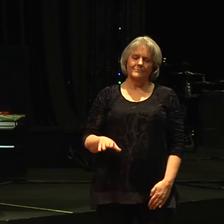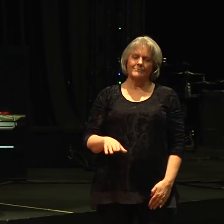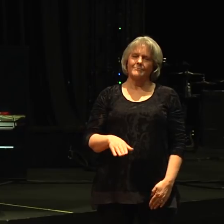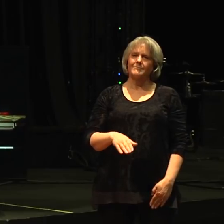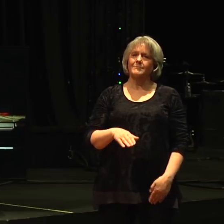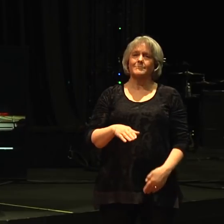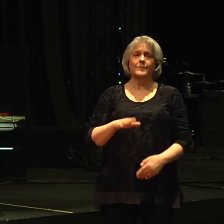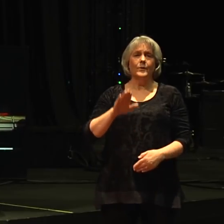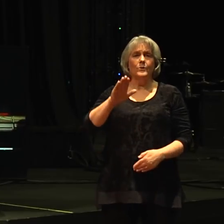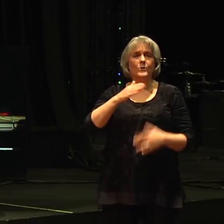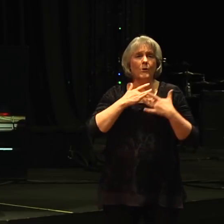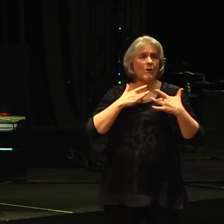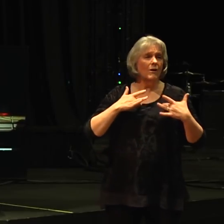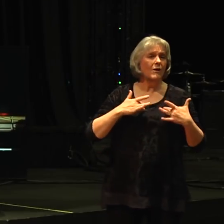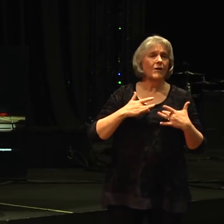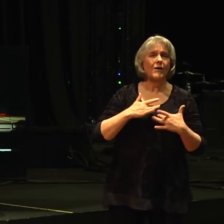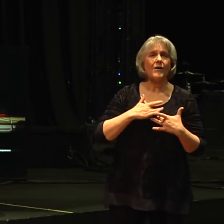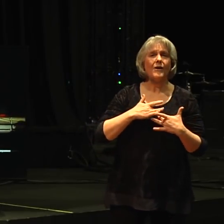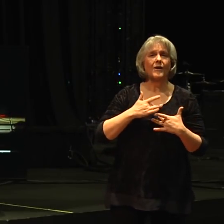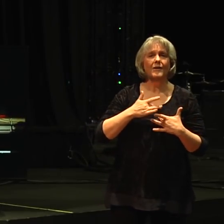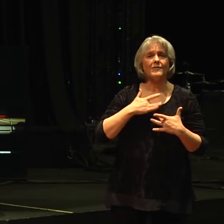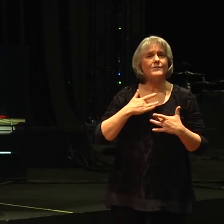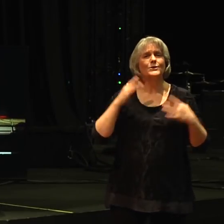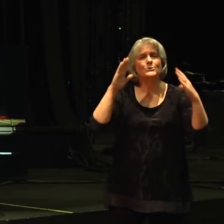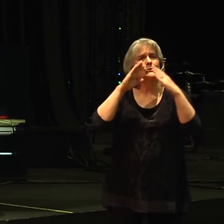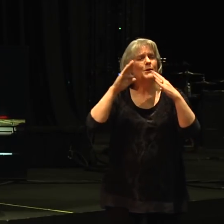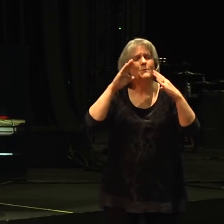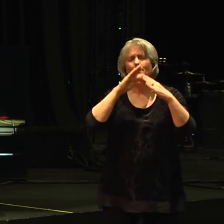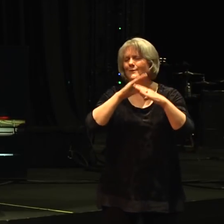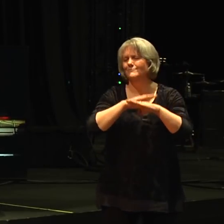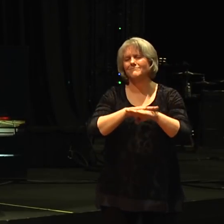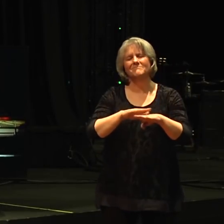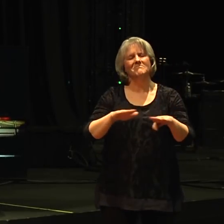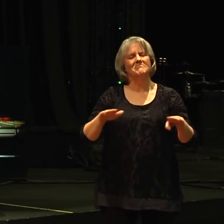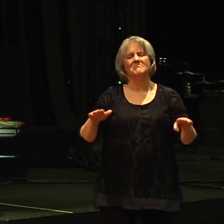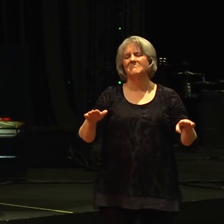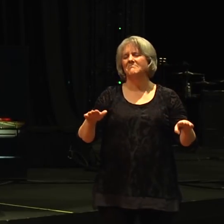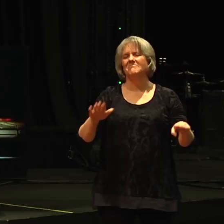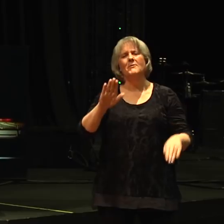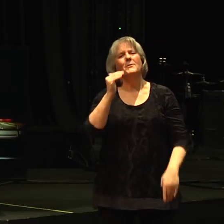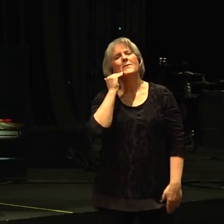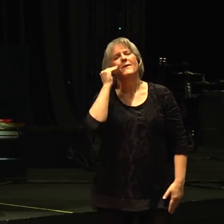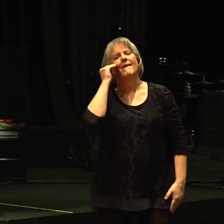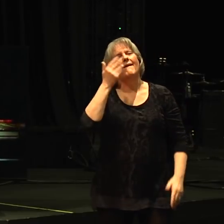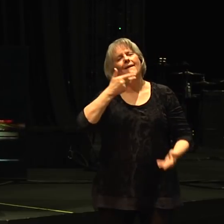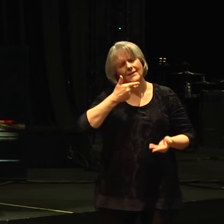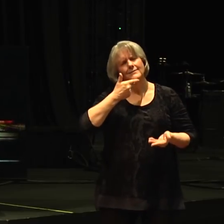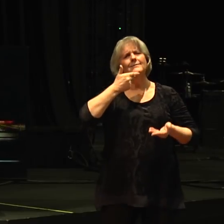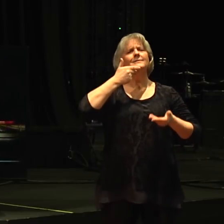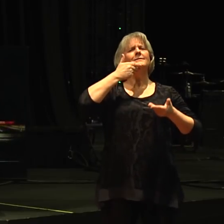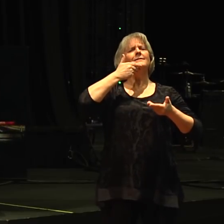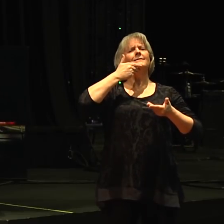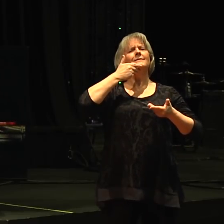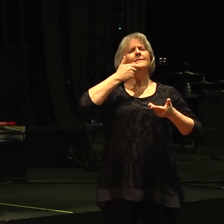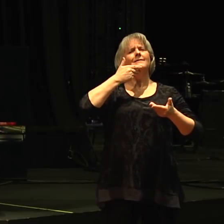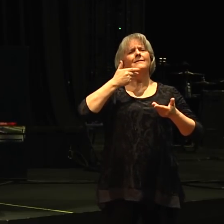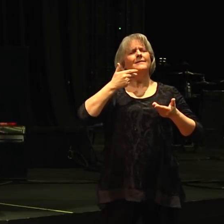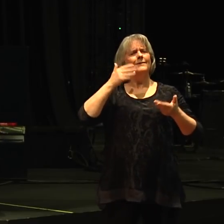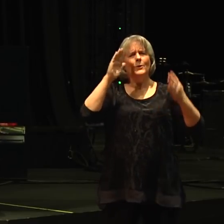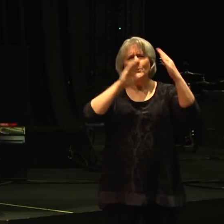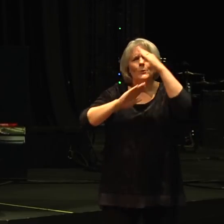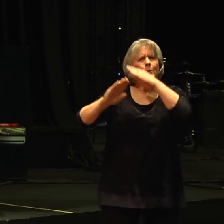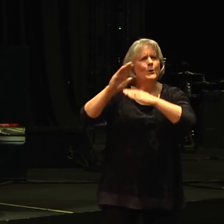So don't let your heart be troubled. Just hold your head up high,